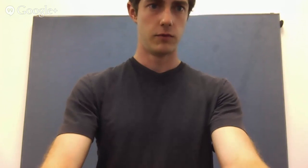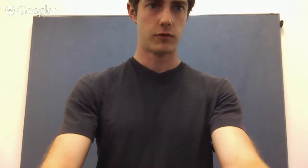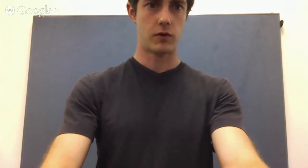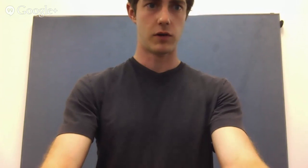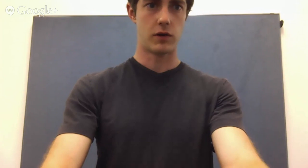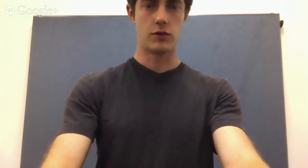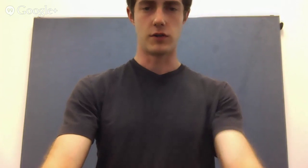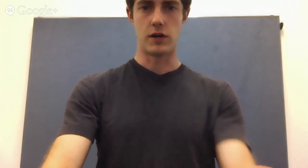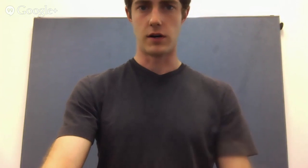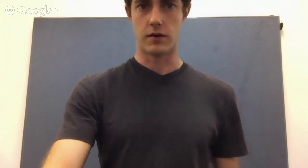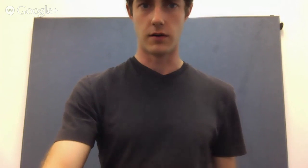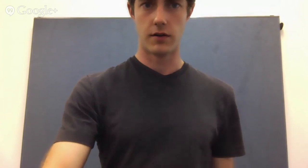screen share.